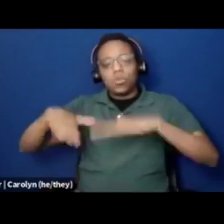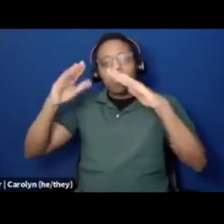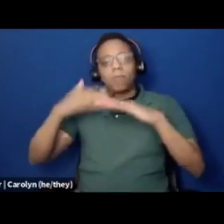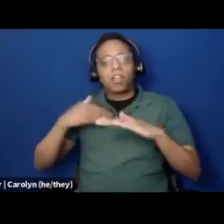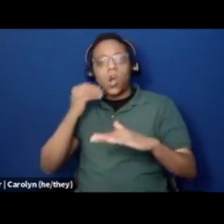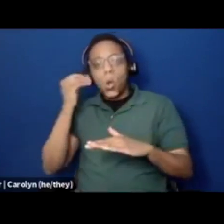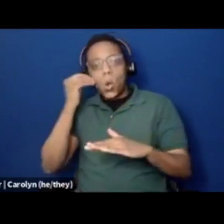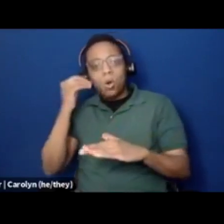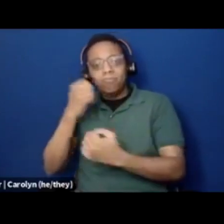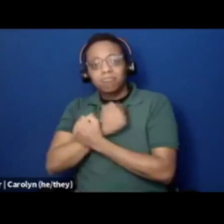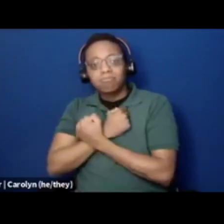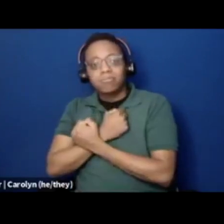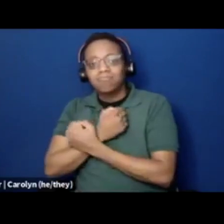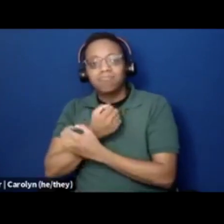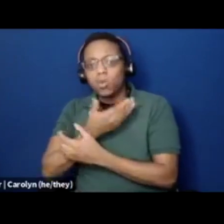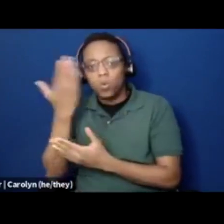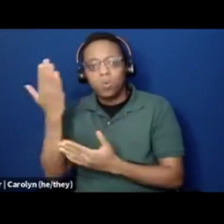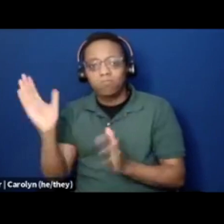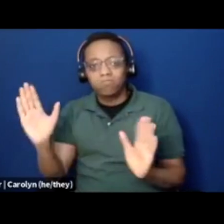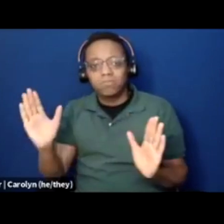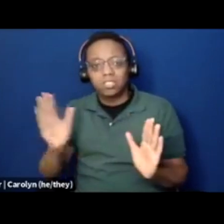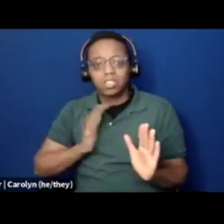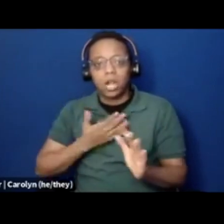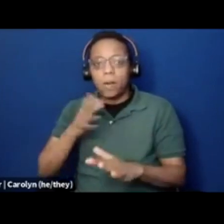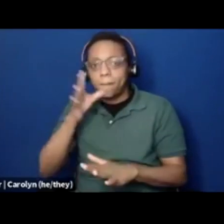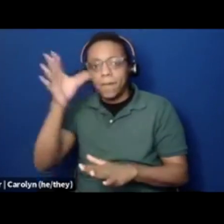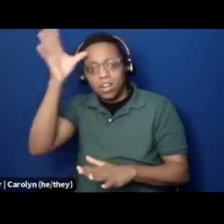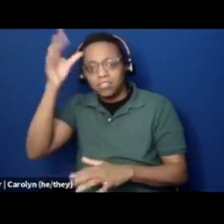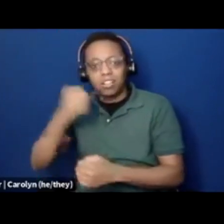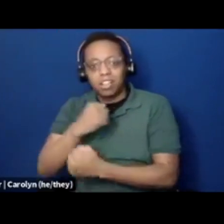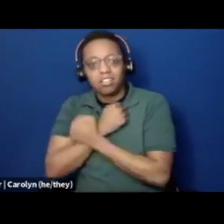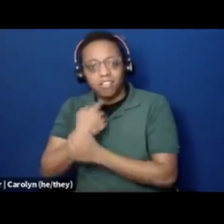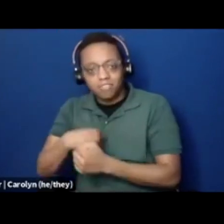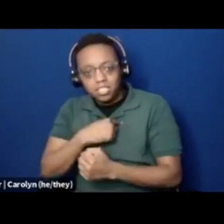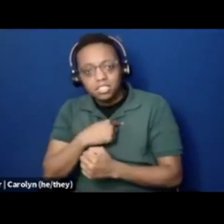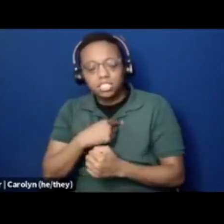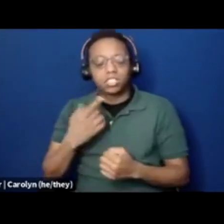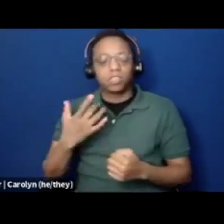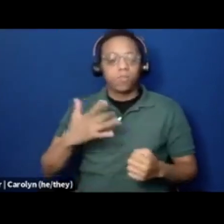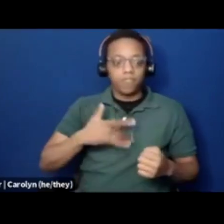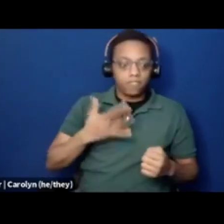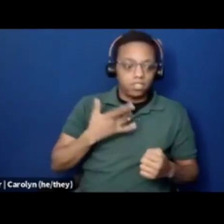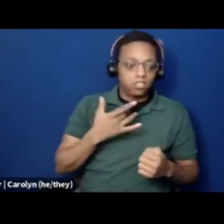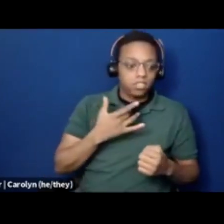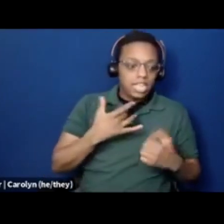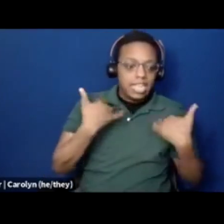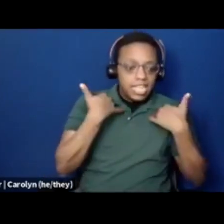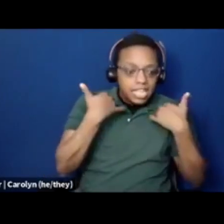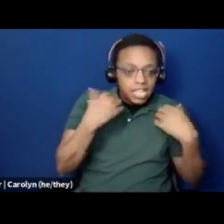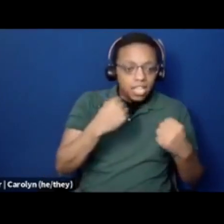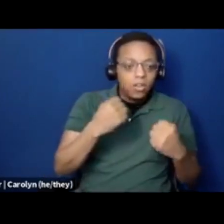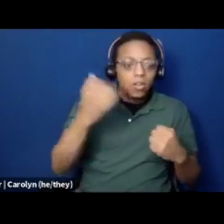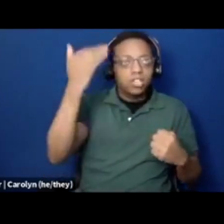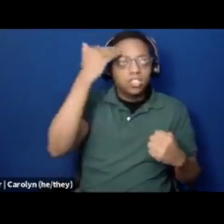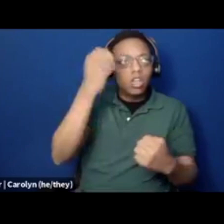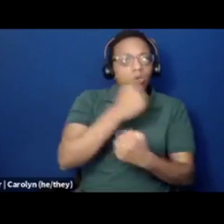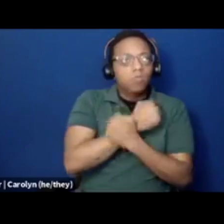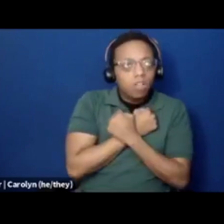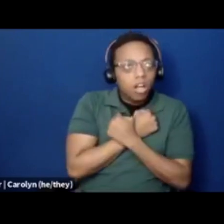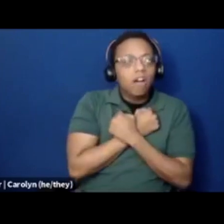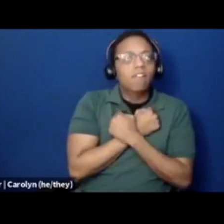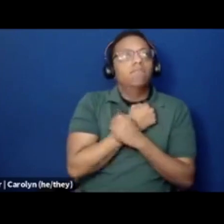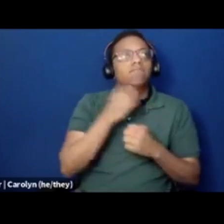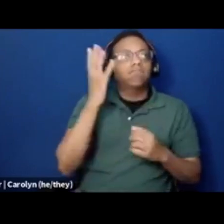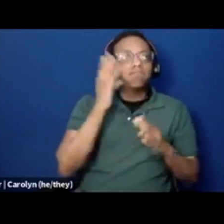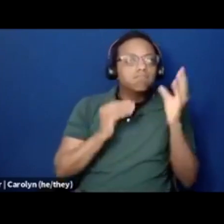that healing space that heals us internally before we move on to leadership initiatives and coming together is so